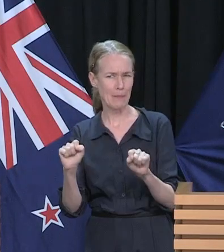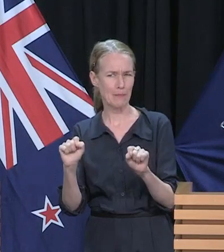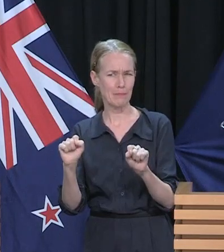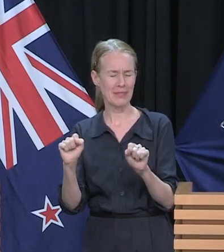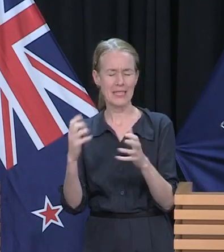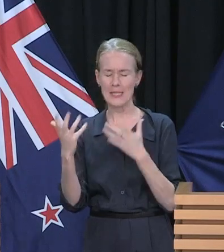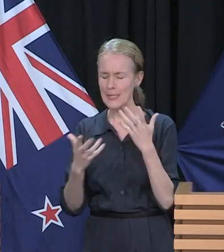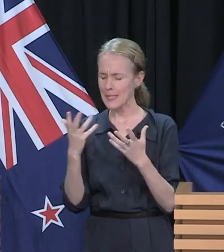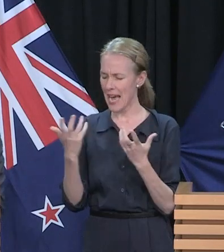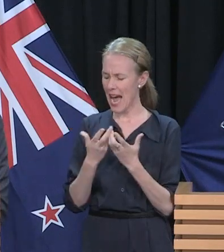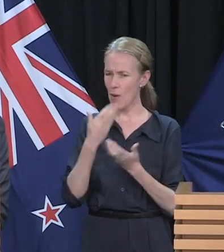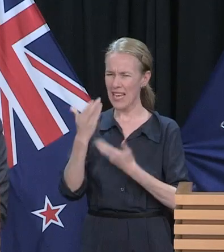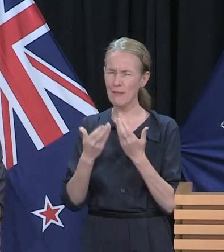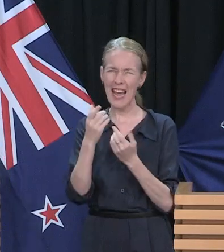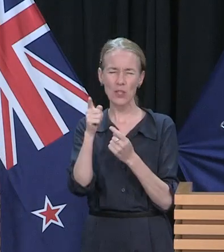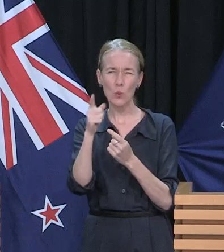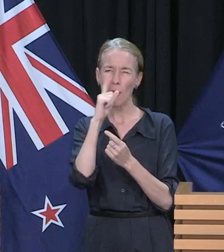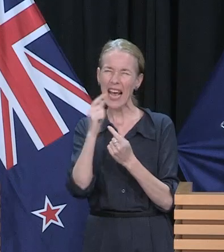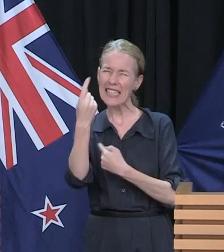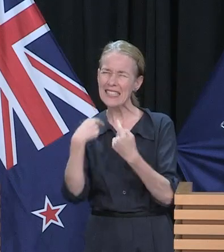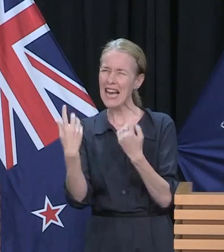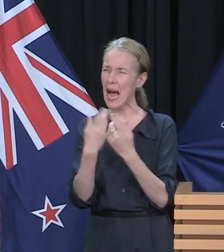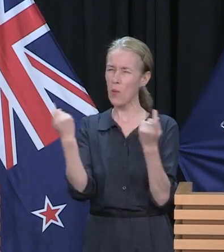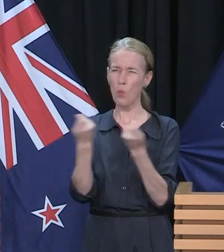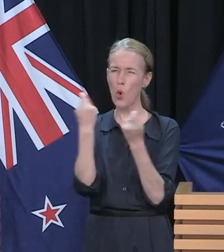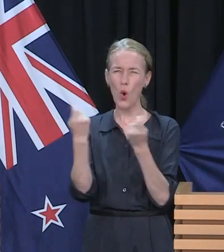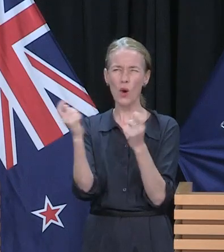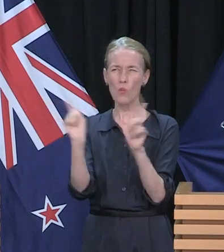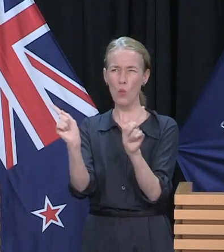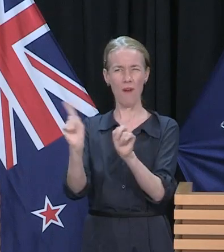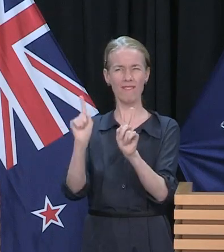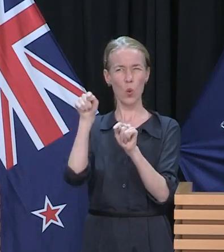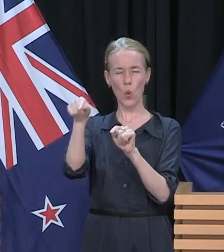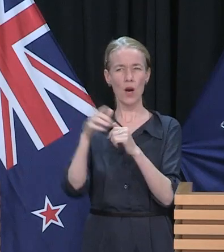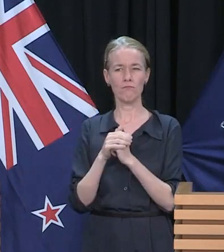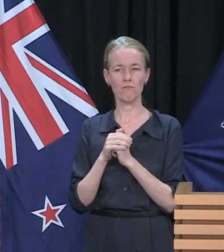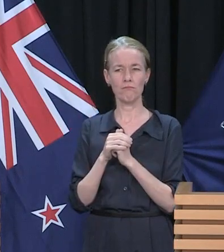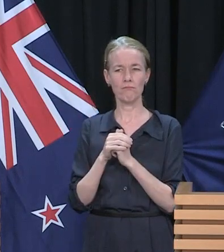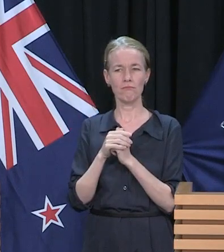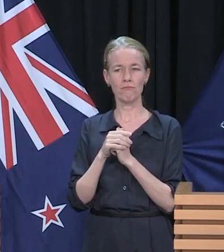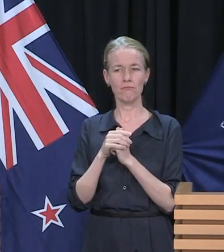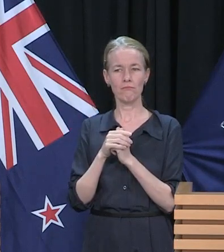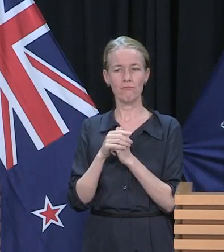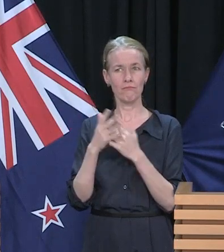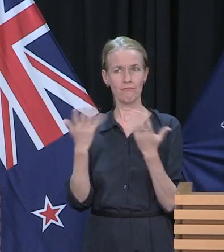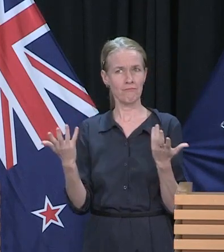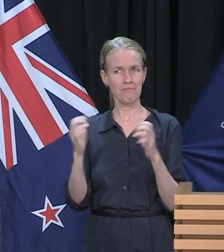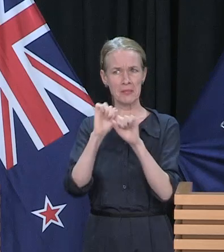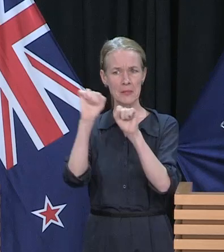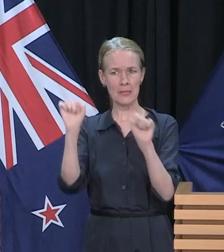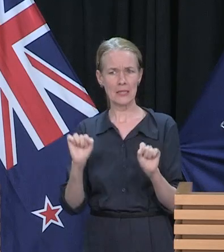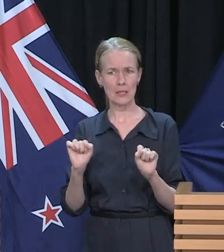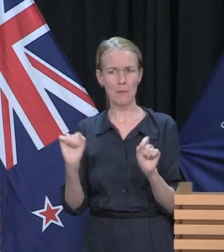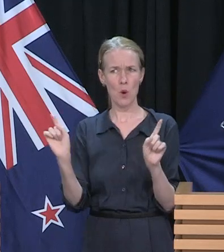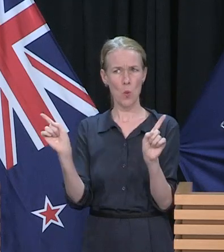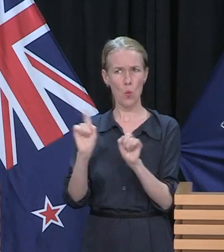I put this. Can you explain to us how it works, what it's going to do, and what actually, what efforts are being undertaken in